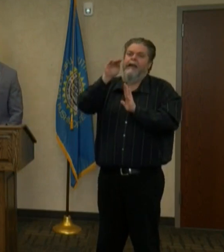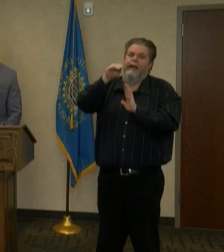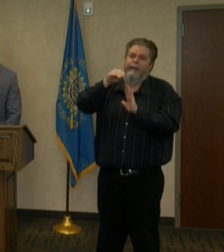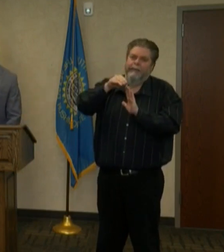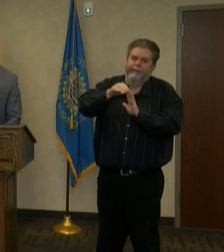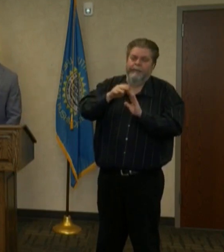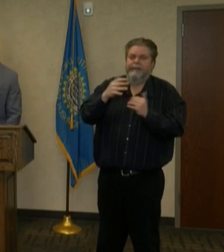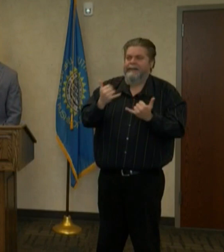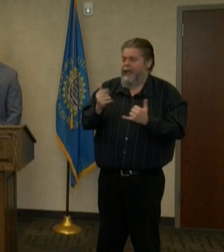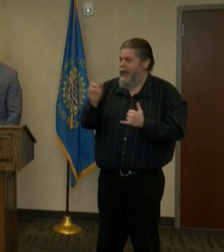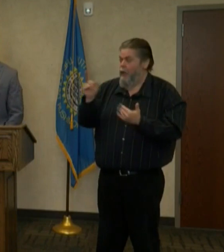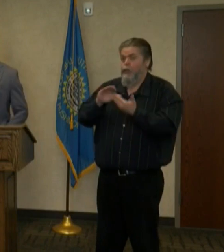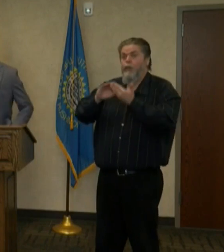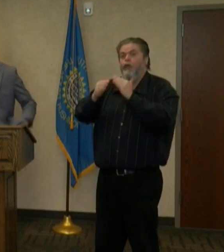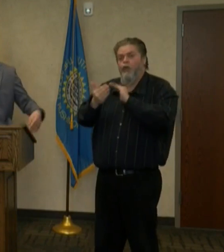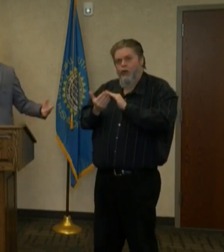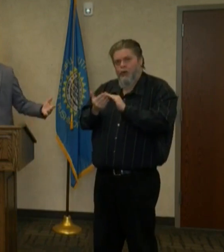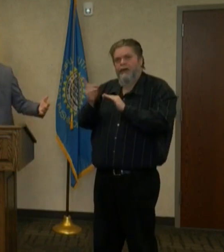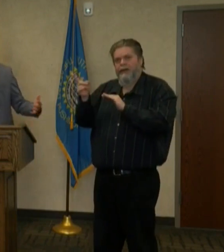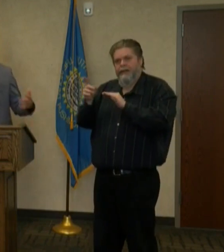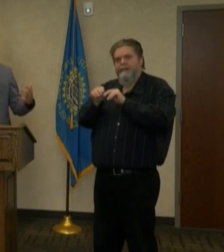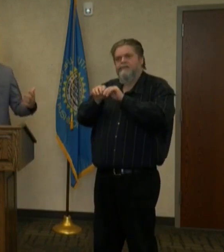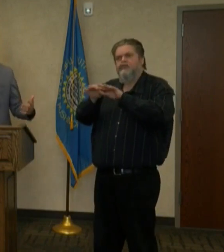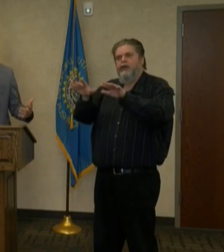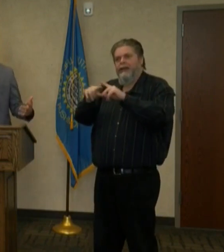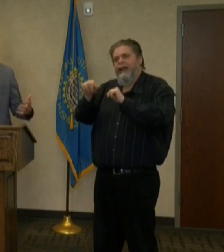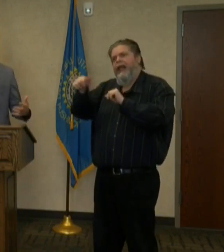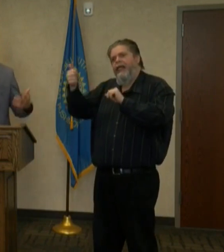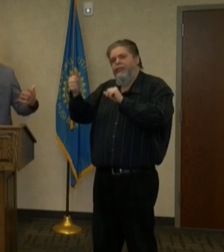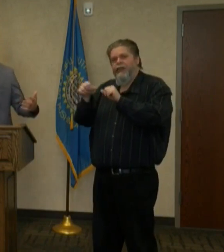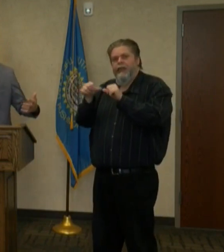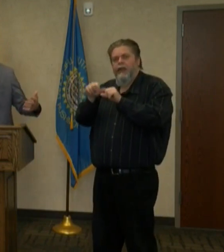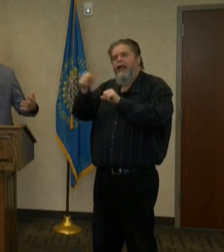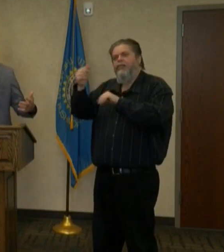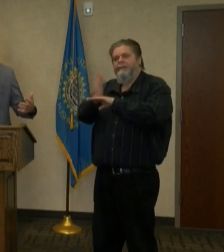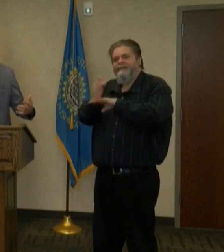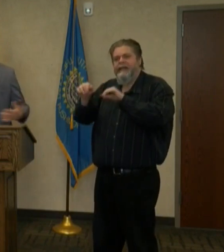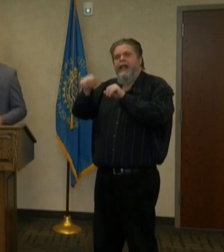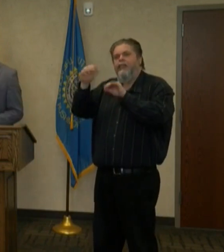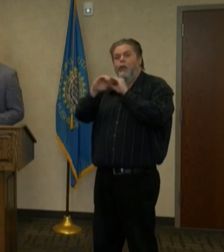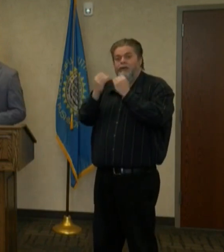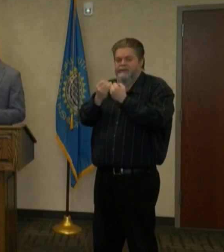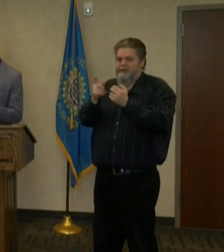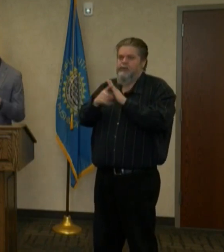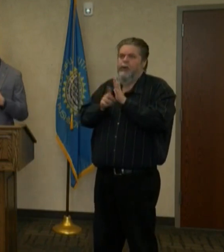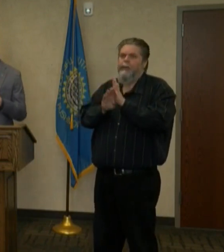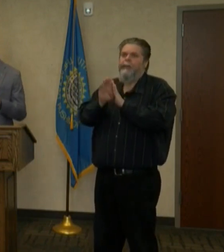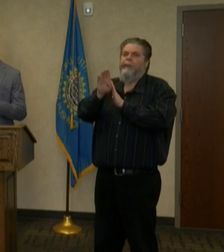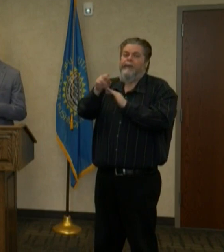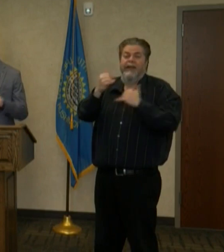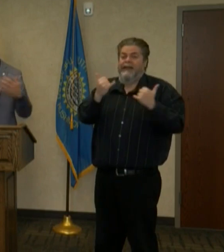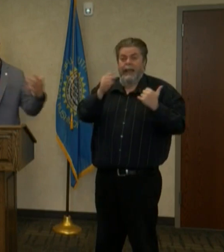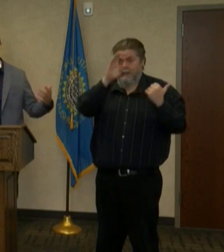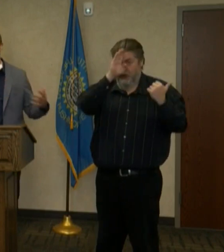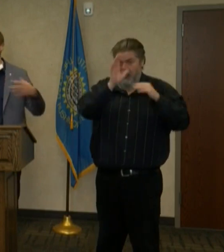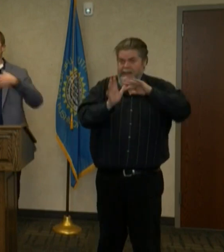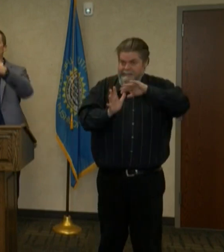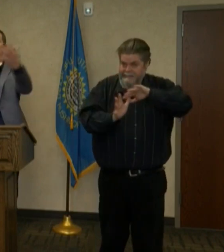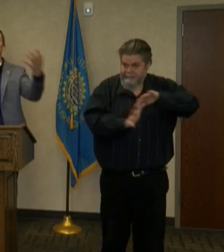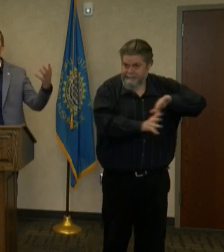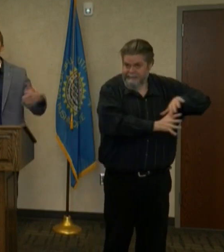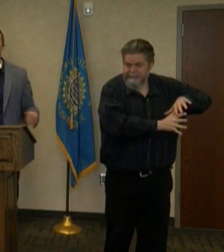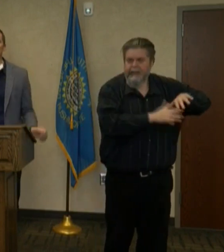we're just seeing community spread in all the other areas and other businesses and other organizations. So we've moved past Smithfield, and now we're